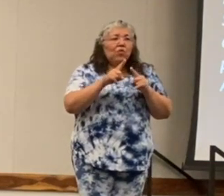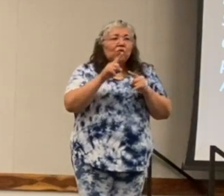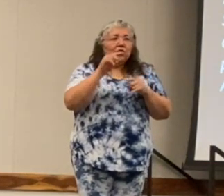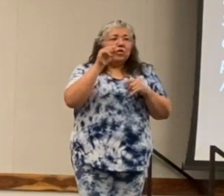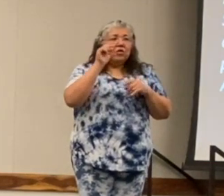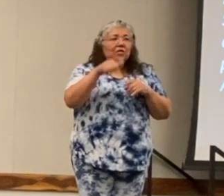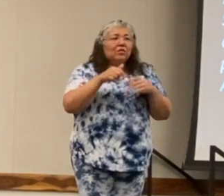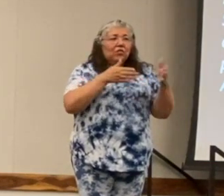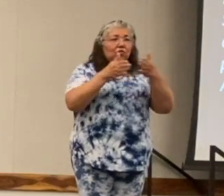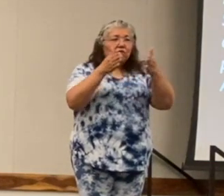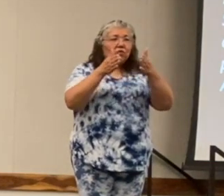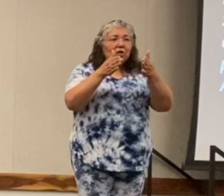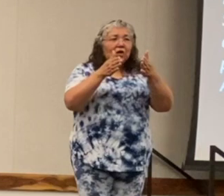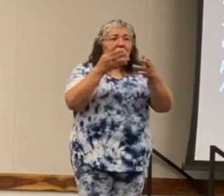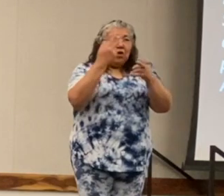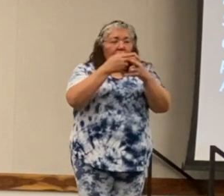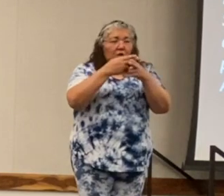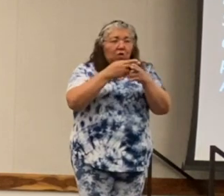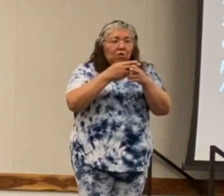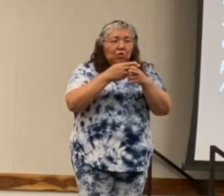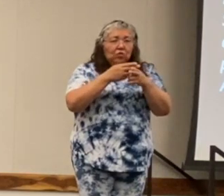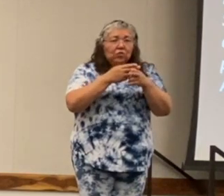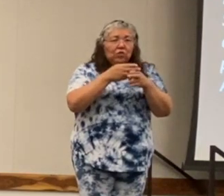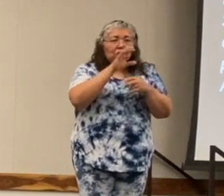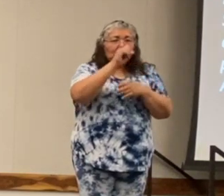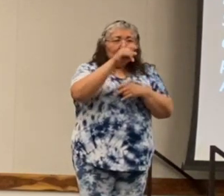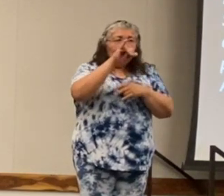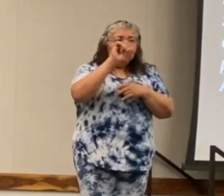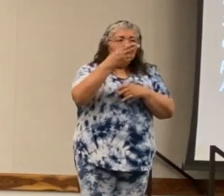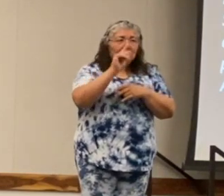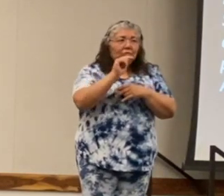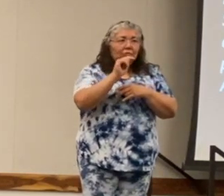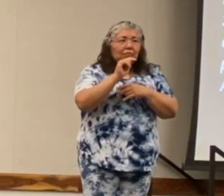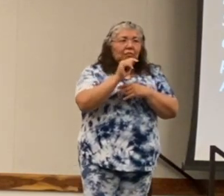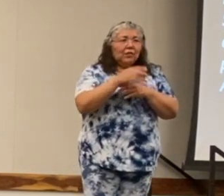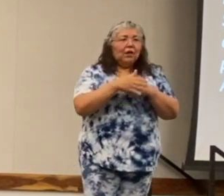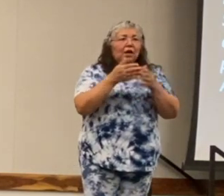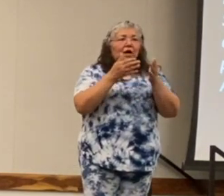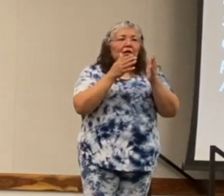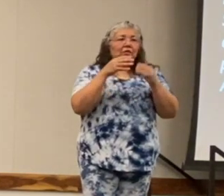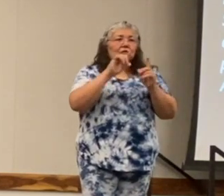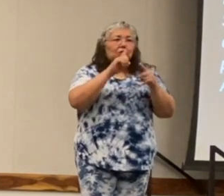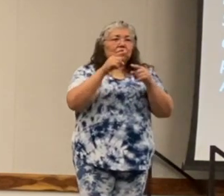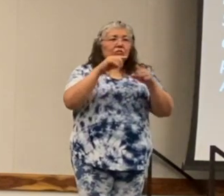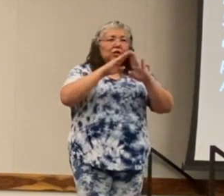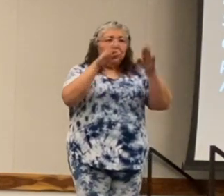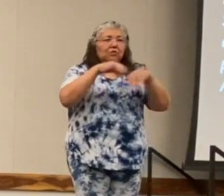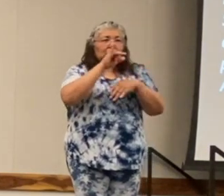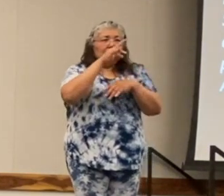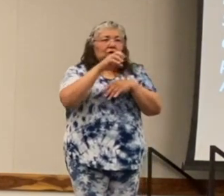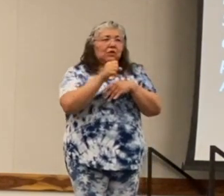go to the street called Straight, to the house of Judas, and ask for a man from Tarsus named Saul, since he is praying